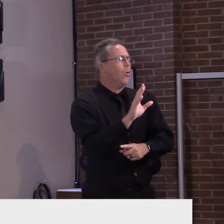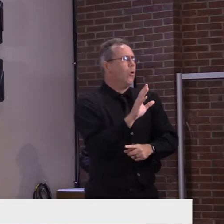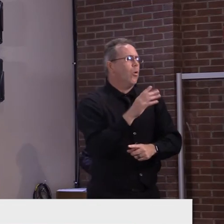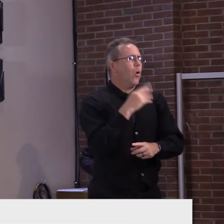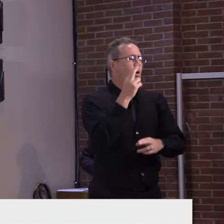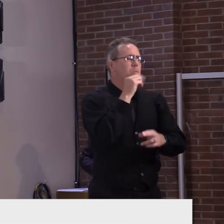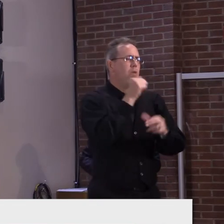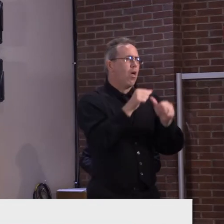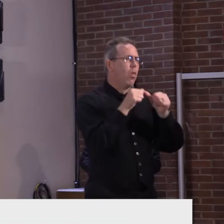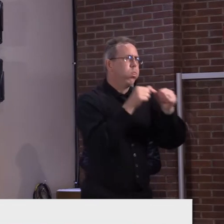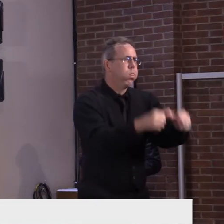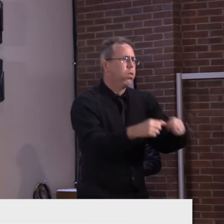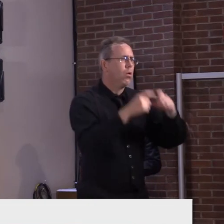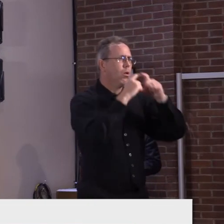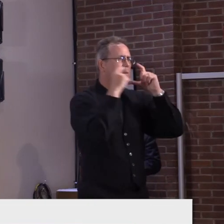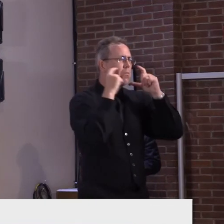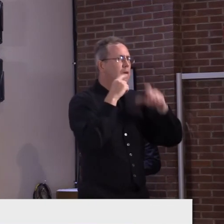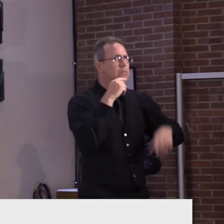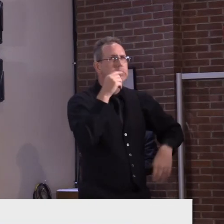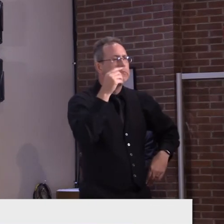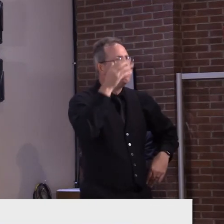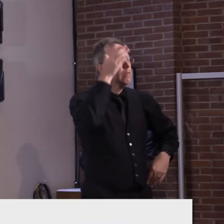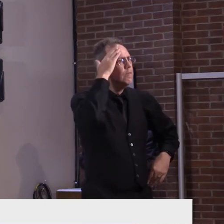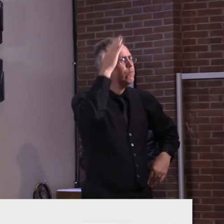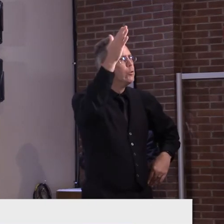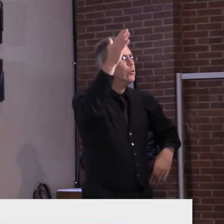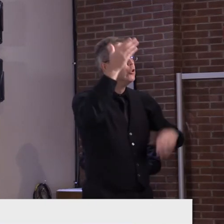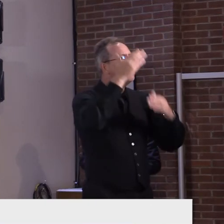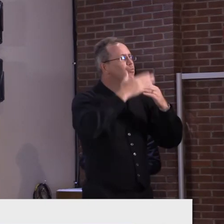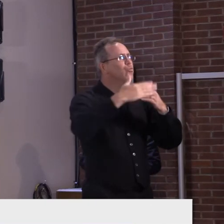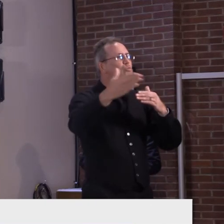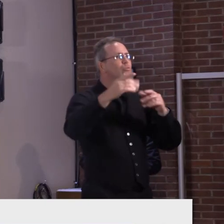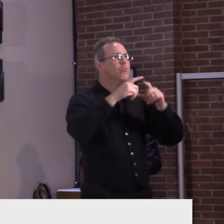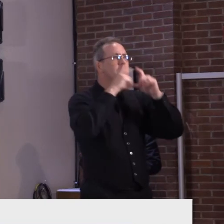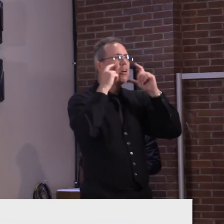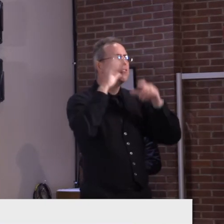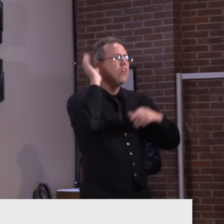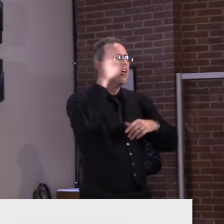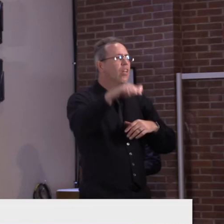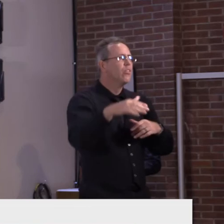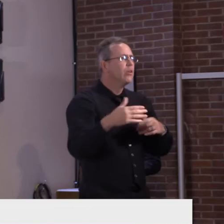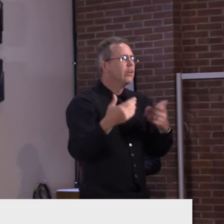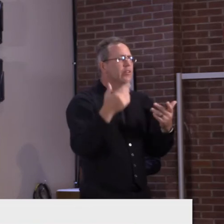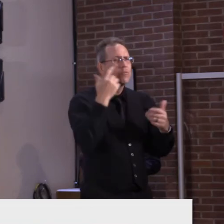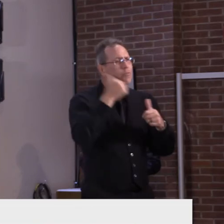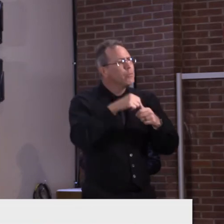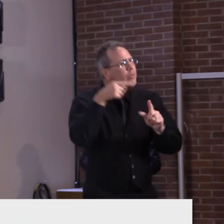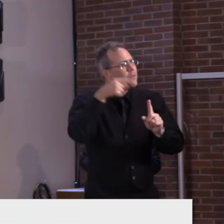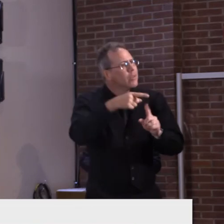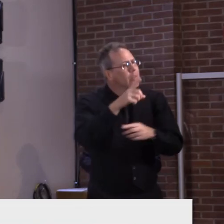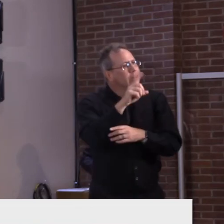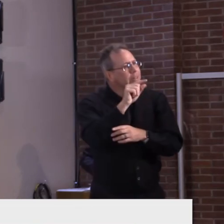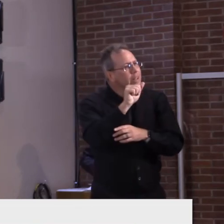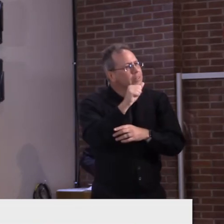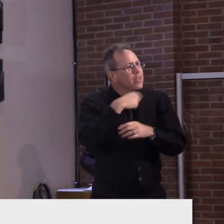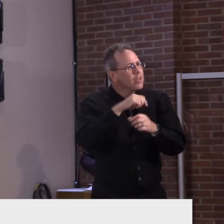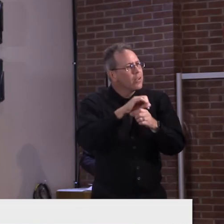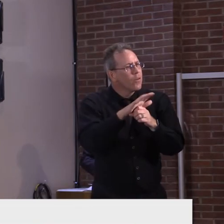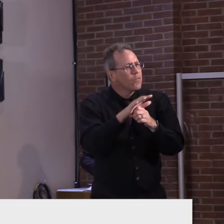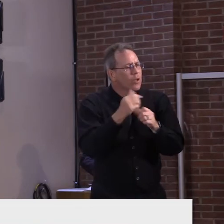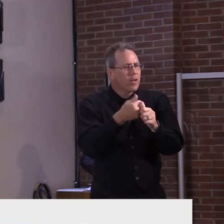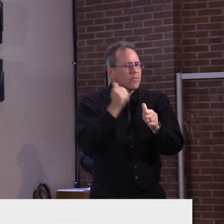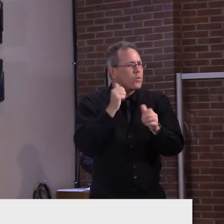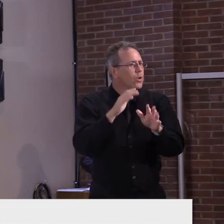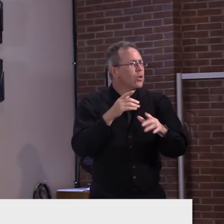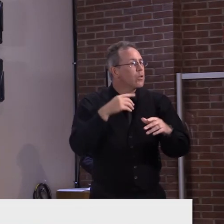plan for the future. I mean, look where we were before Delta. We were pretty much like very comfortable and things were going well. We had a